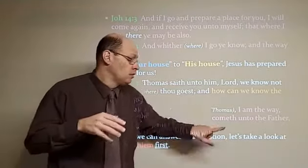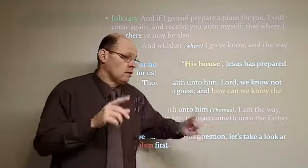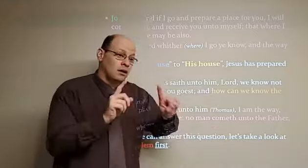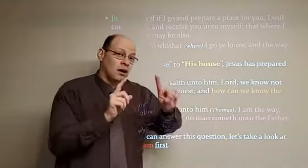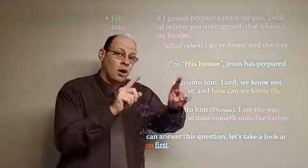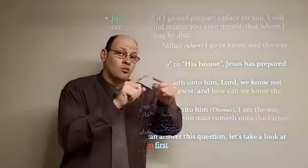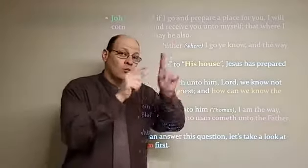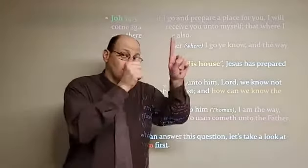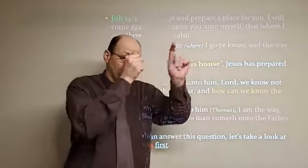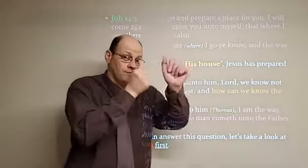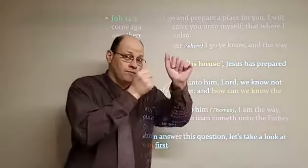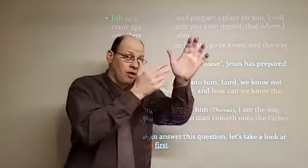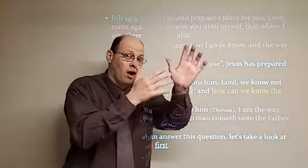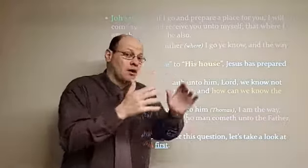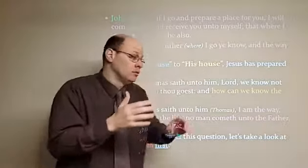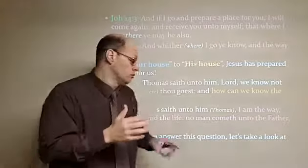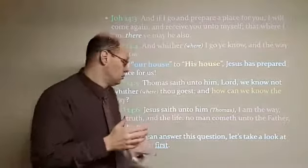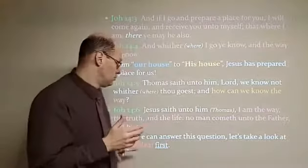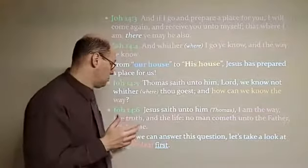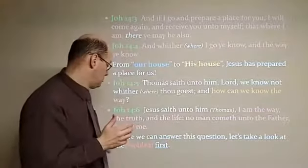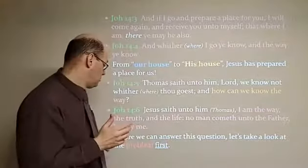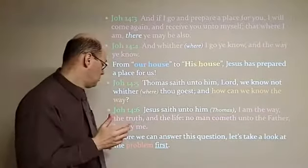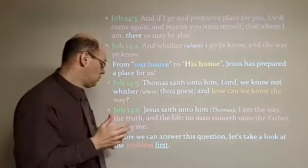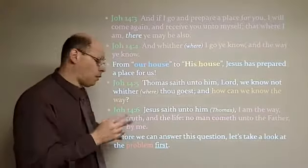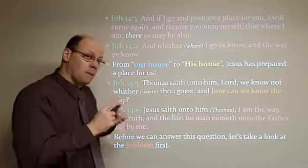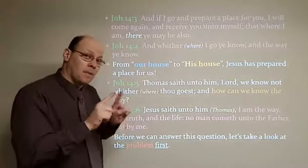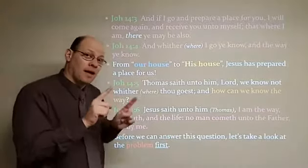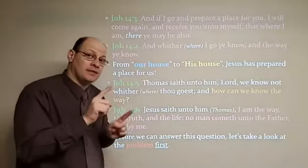cometh unto the father but by me